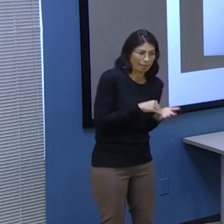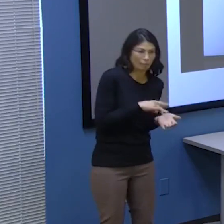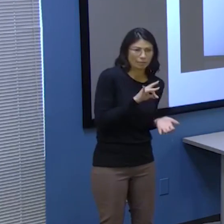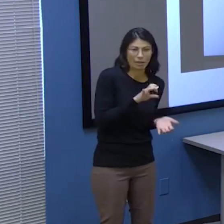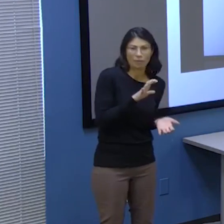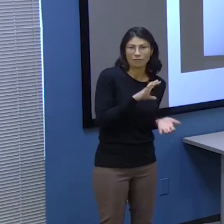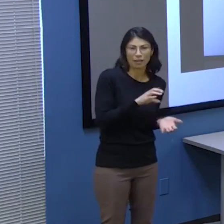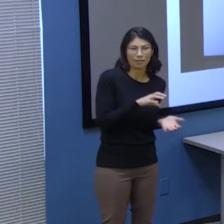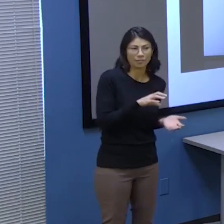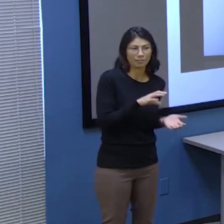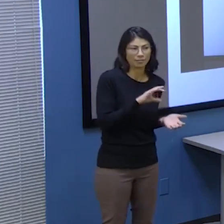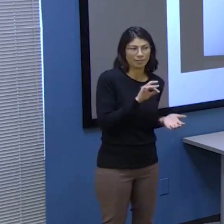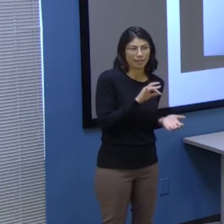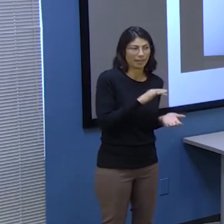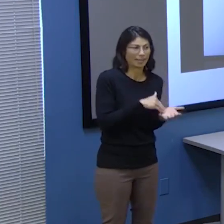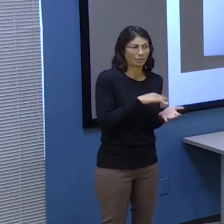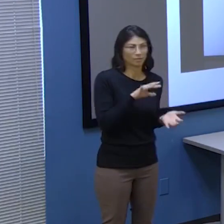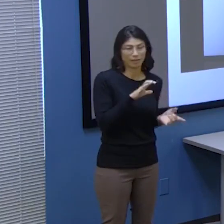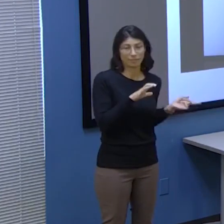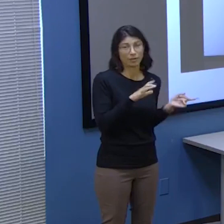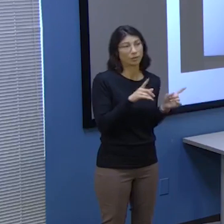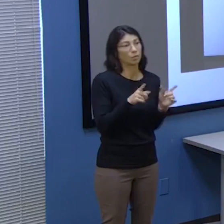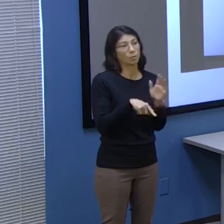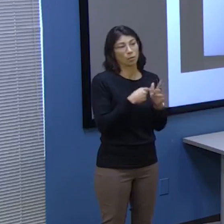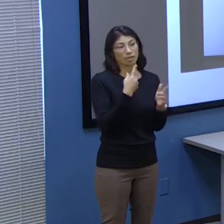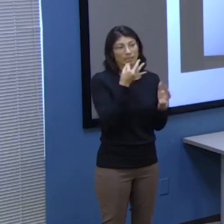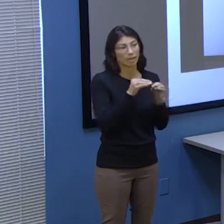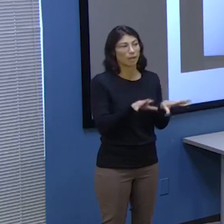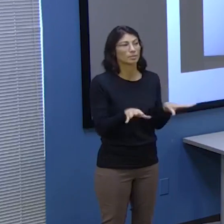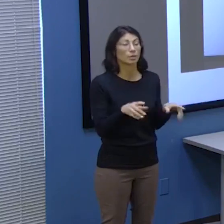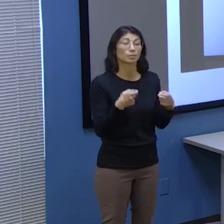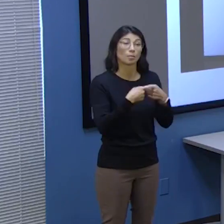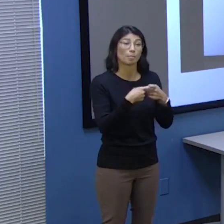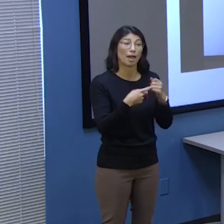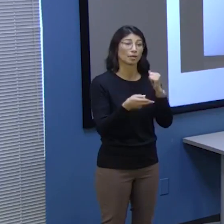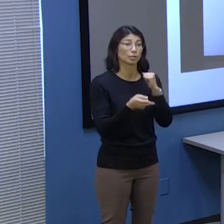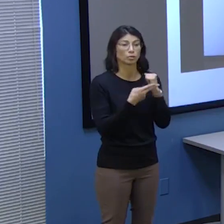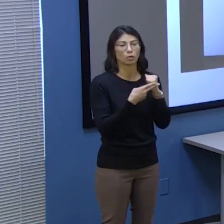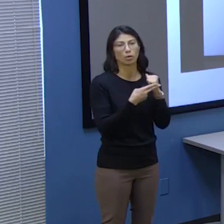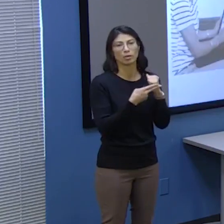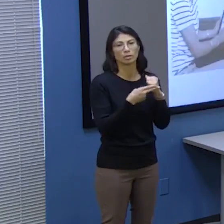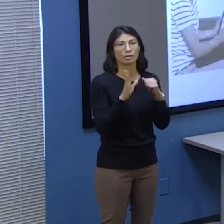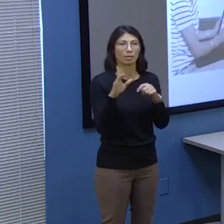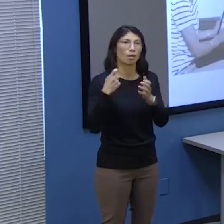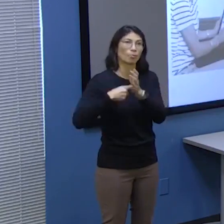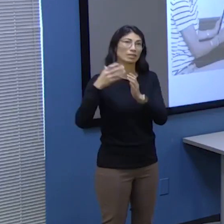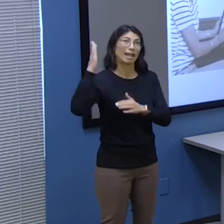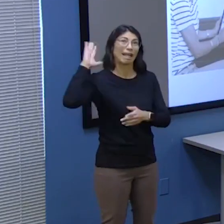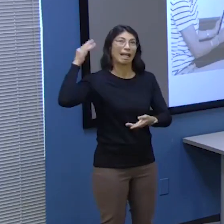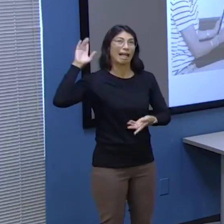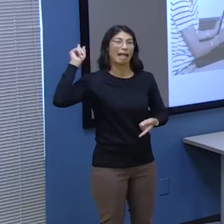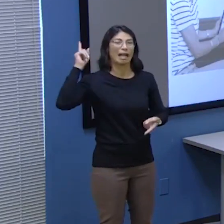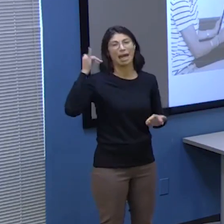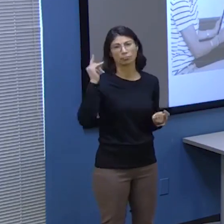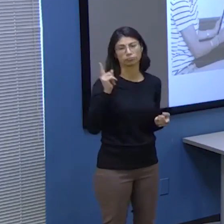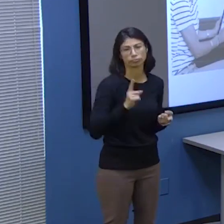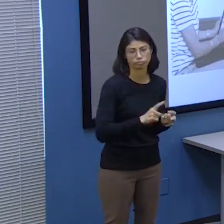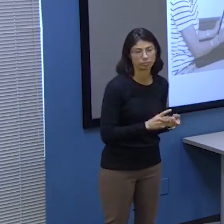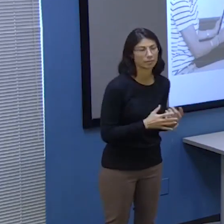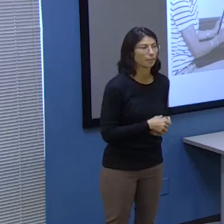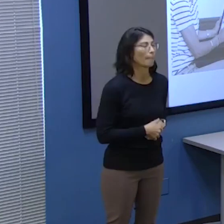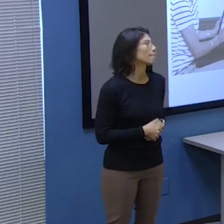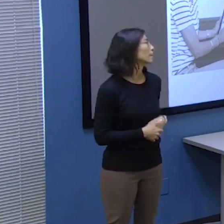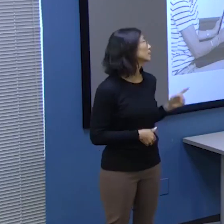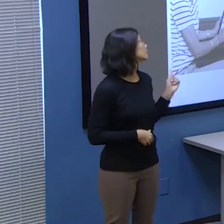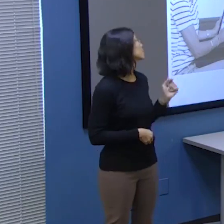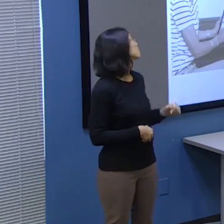8,500 as soon as it comes out. So battery storage has come way down in pricing. The Powur Ambassador